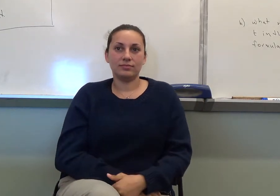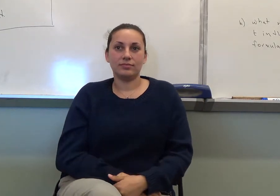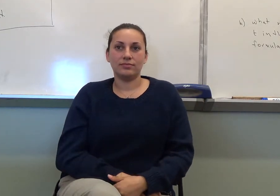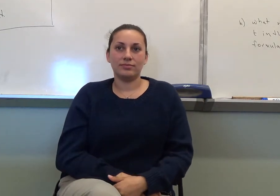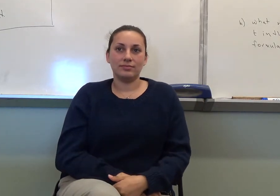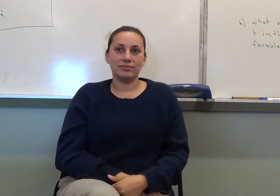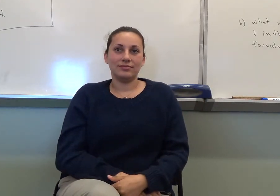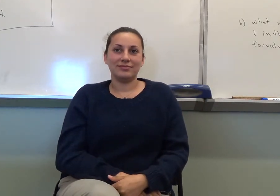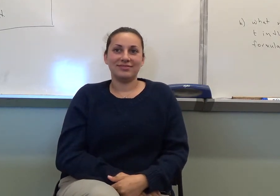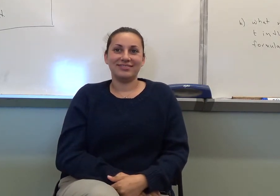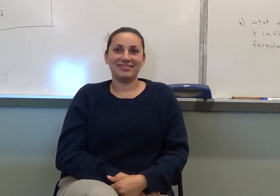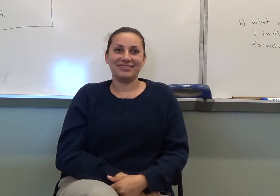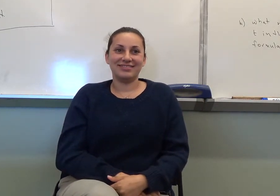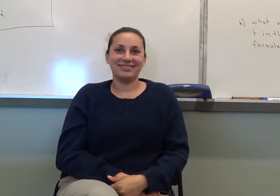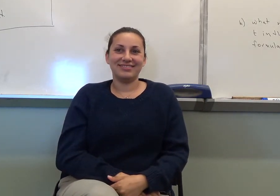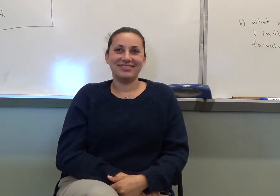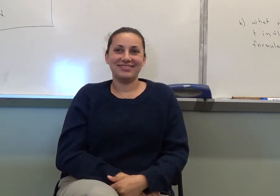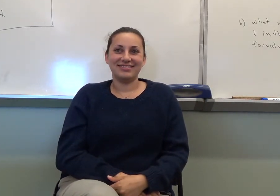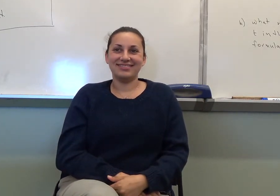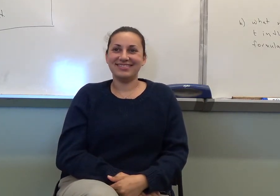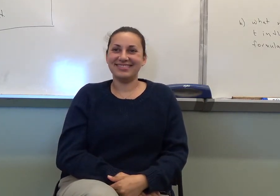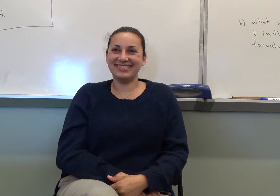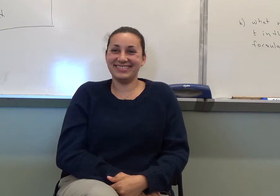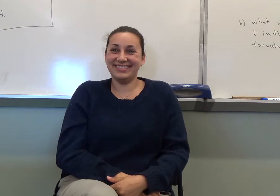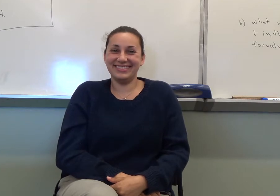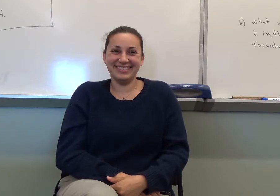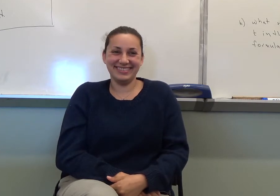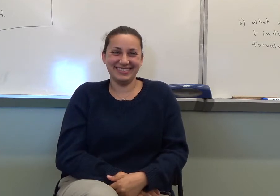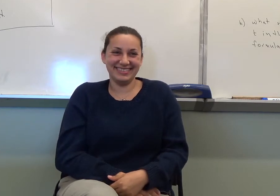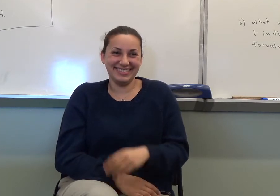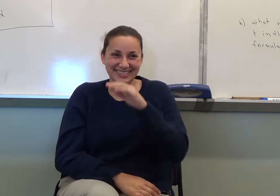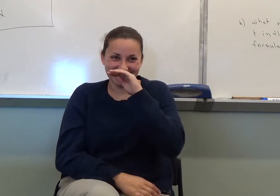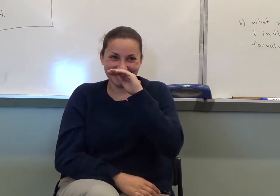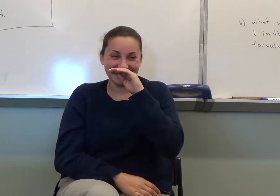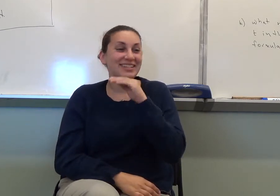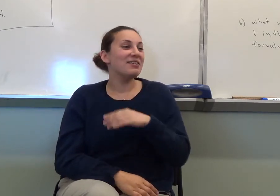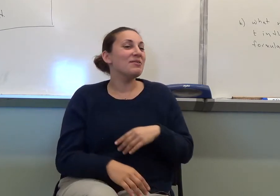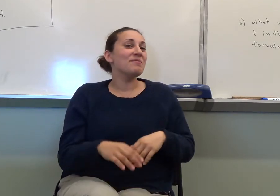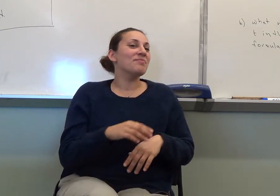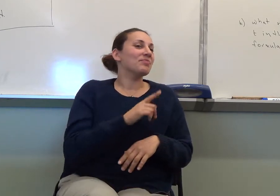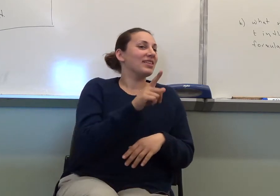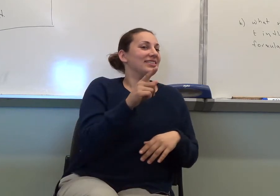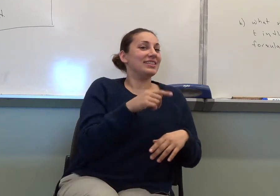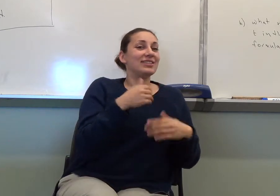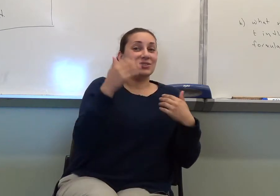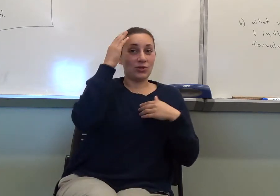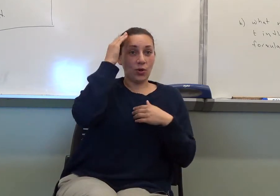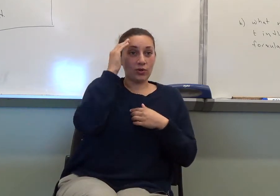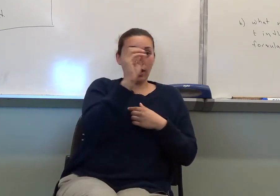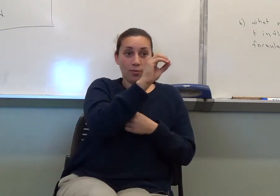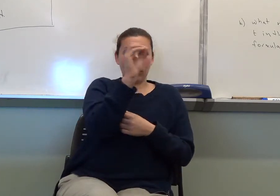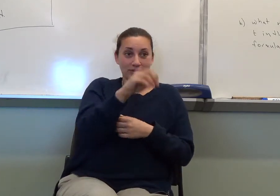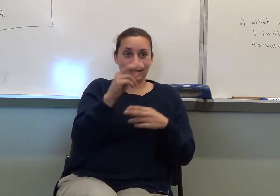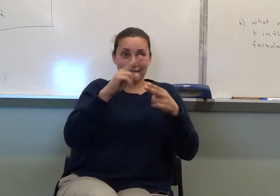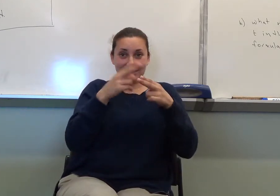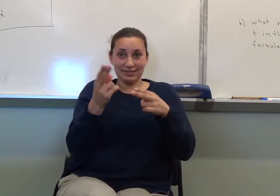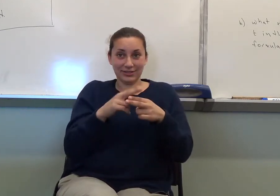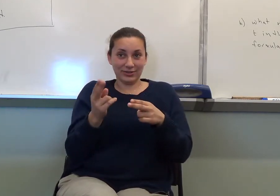those and work them out, anybody have it already worked out? What does that percent decrease turn out to be?